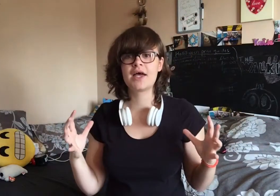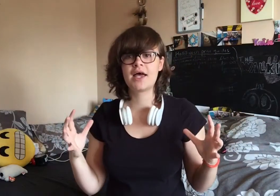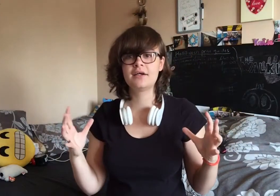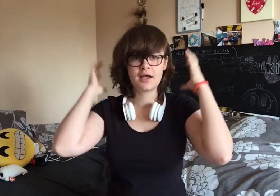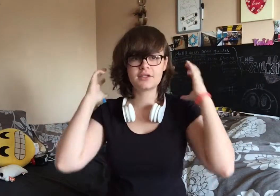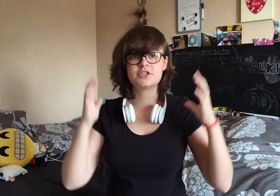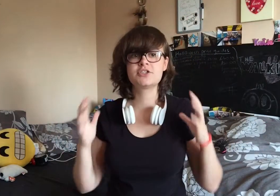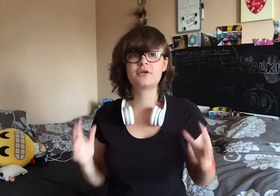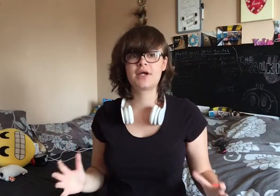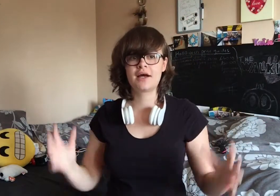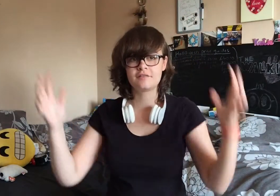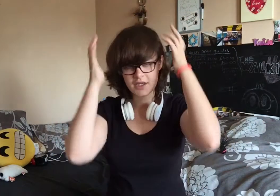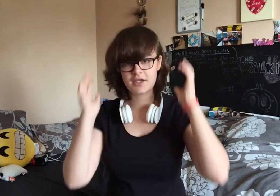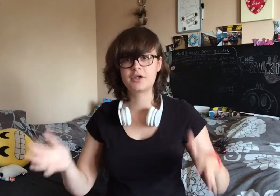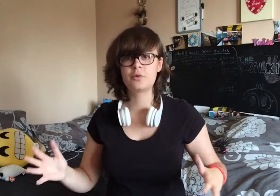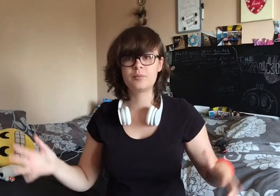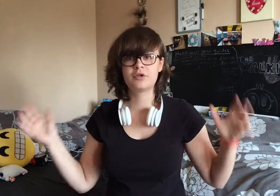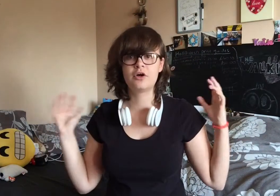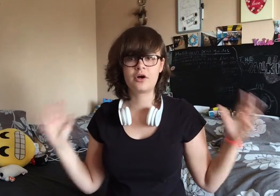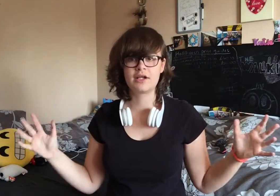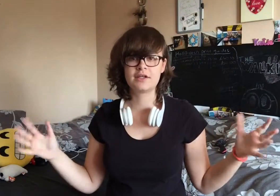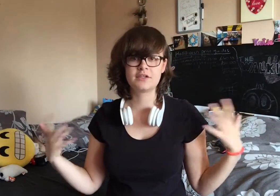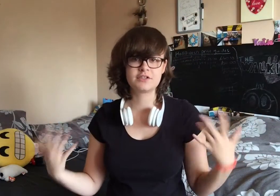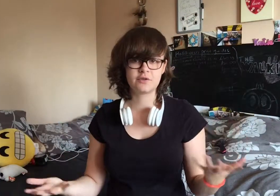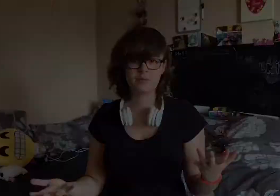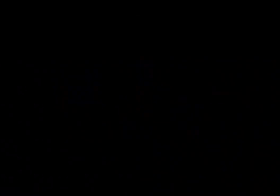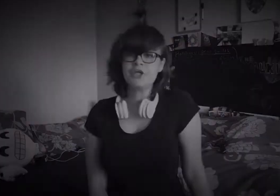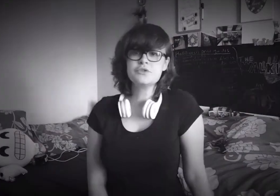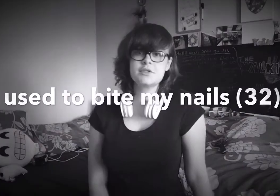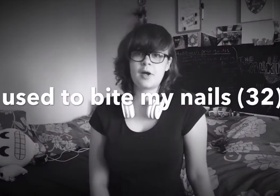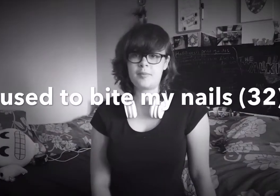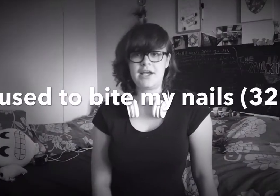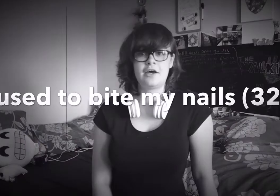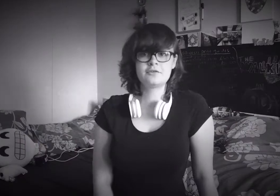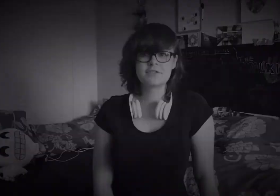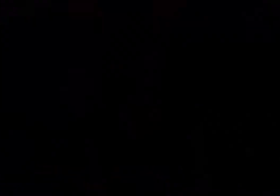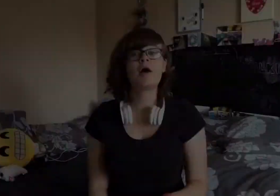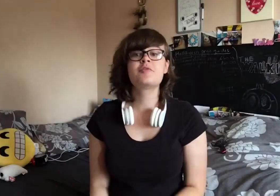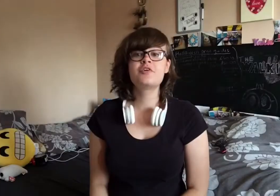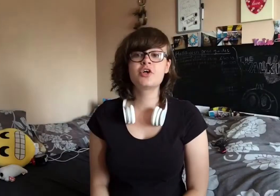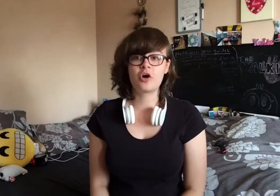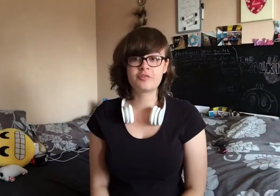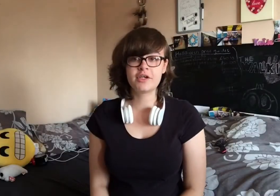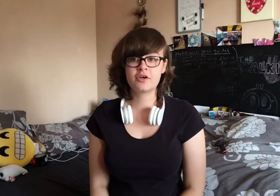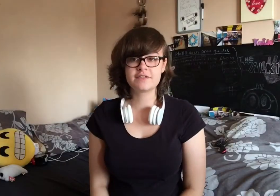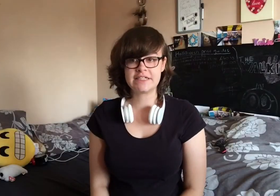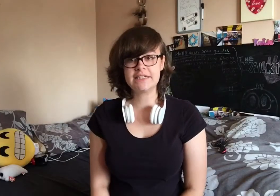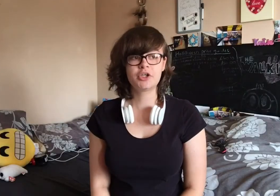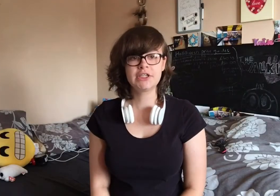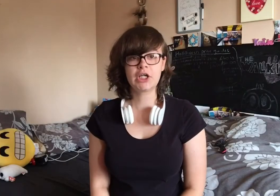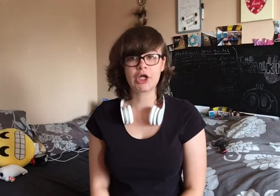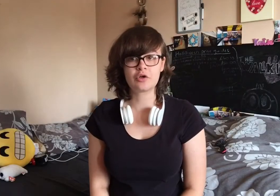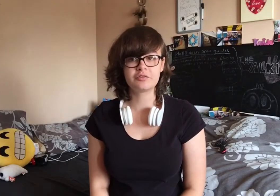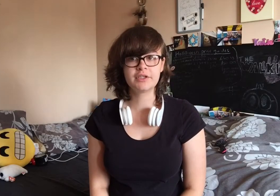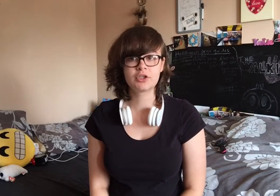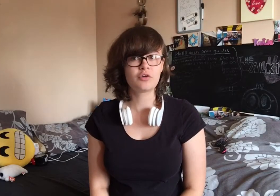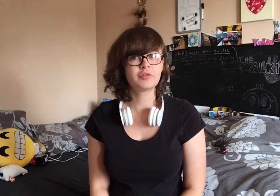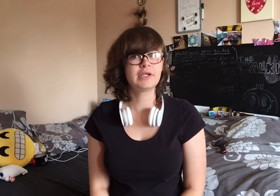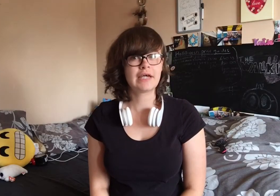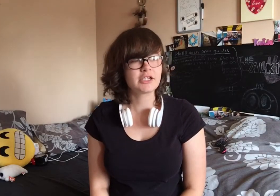head. I just don't have any equipment or anything to do with it. I prefer coffee over tea. I really like coffee. Coffee